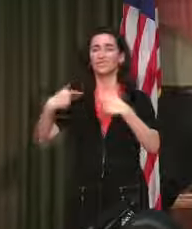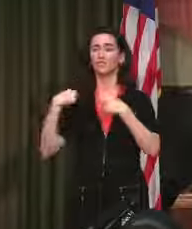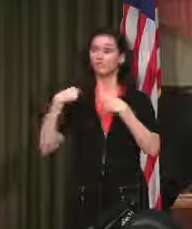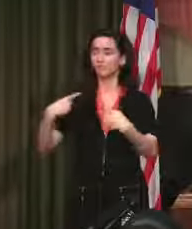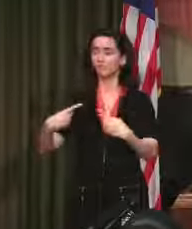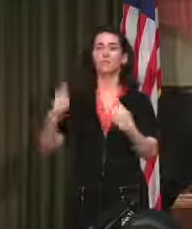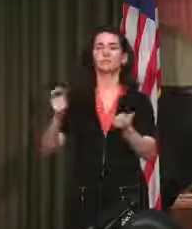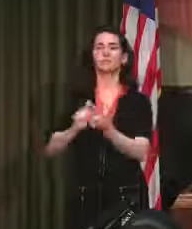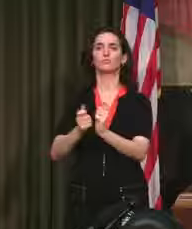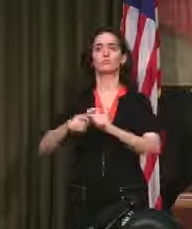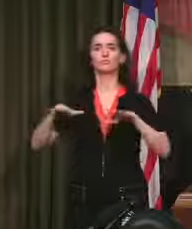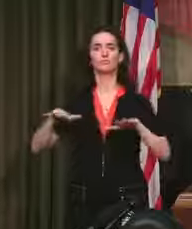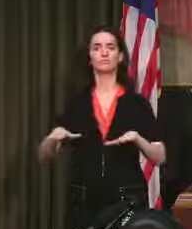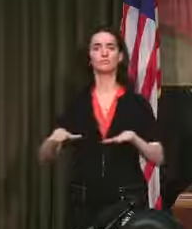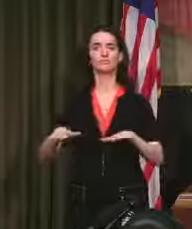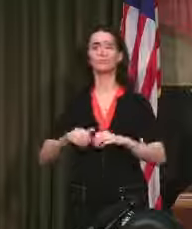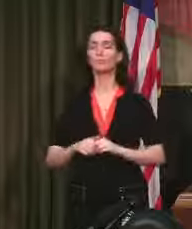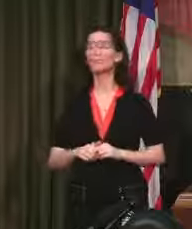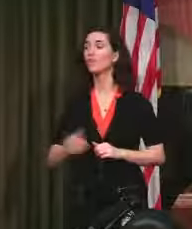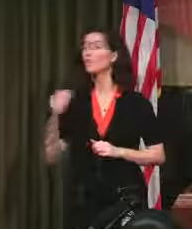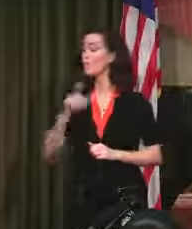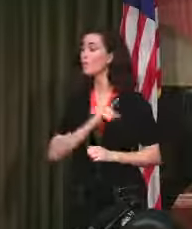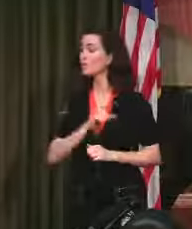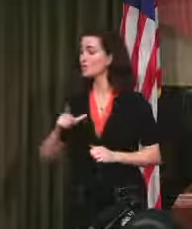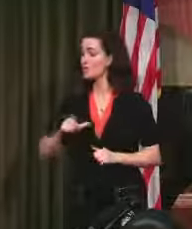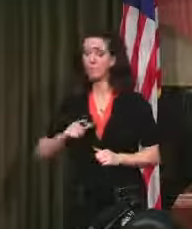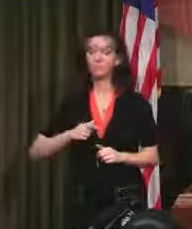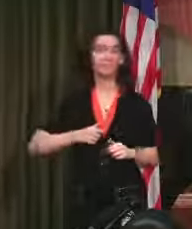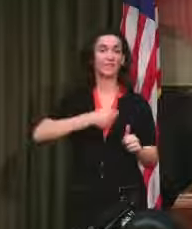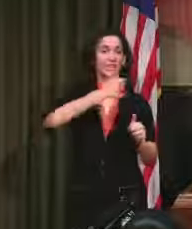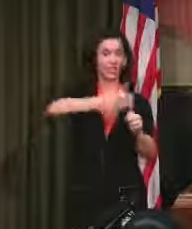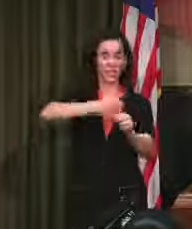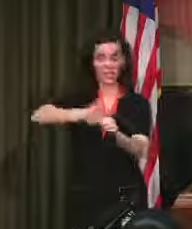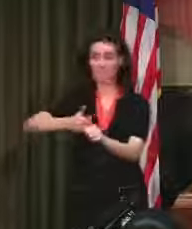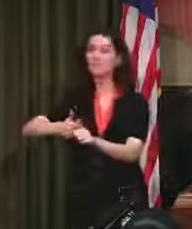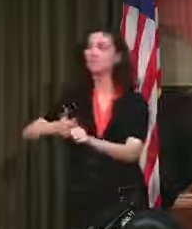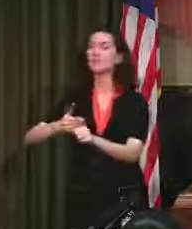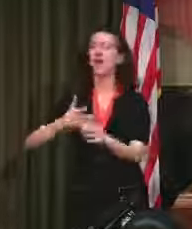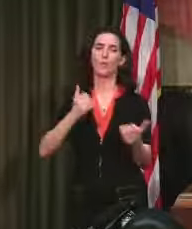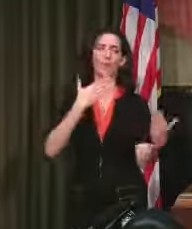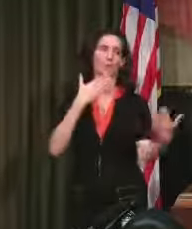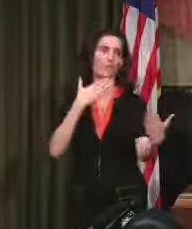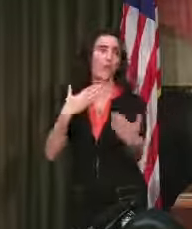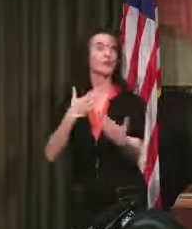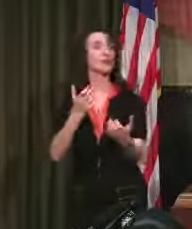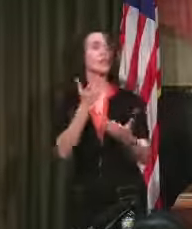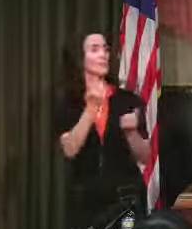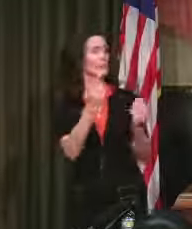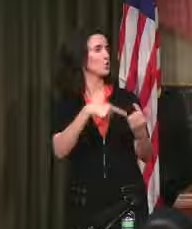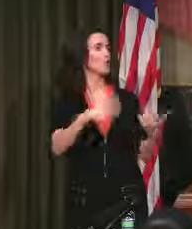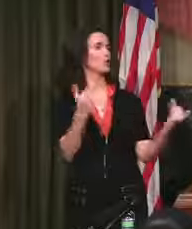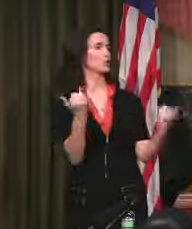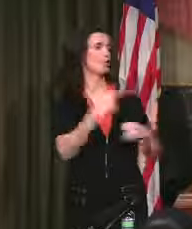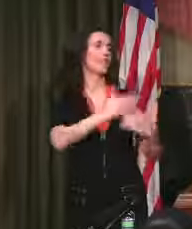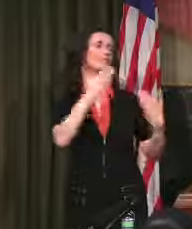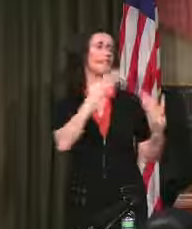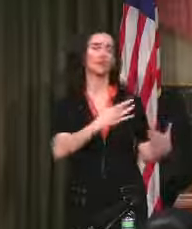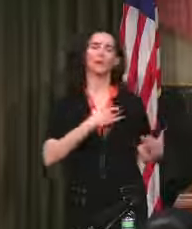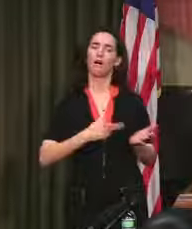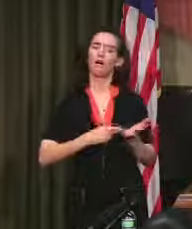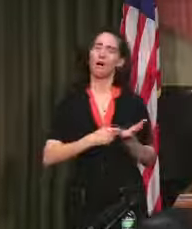And I want to personally thank each and every member of the legislature, many of whom are here tonight. Thank you. From the bottom of my heart, thank